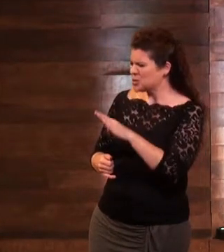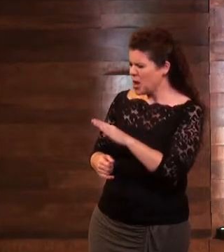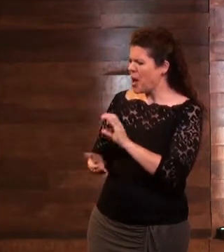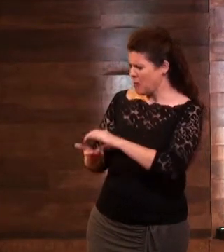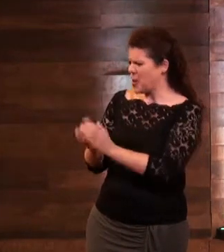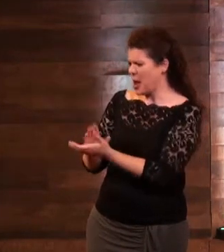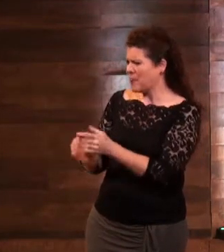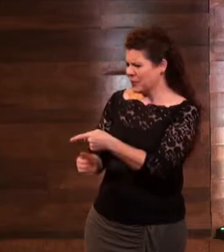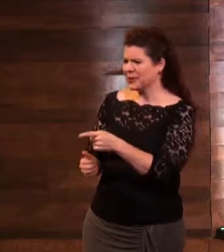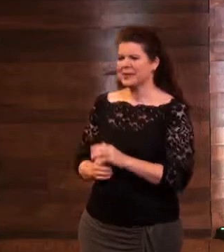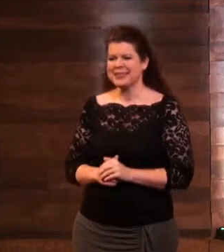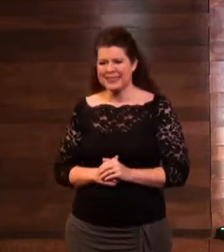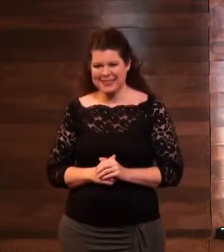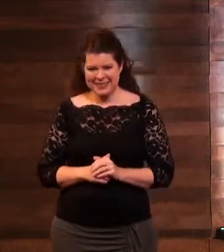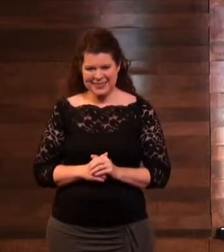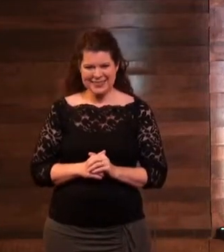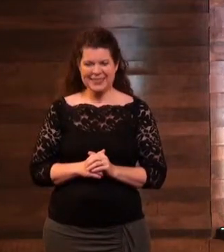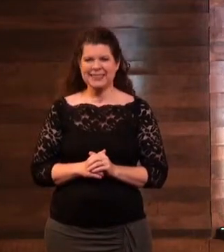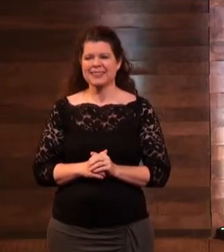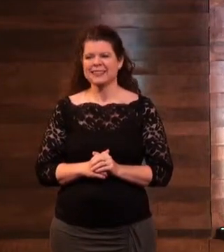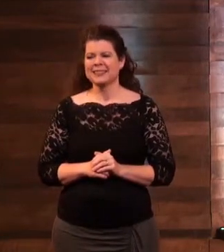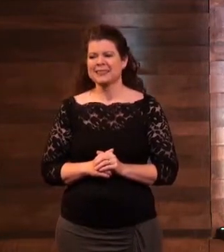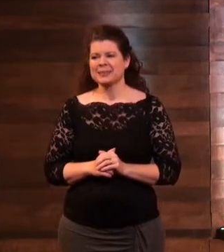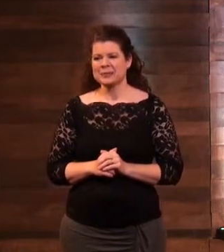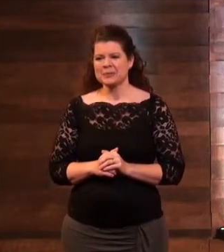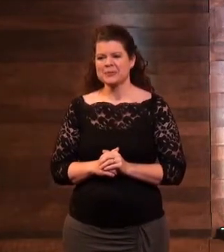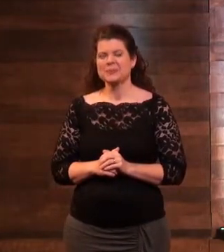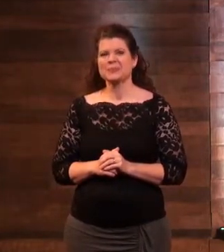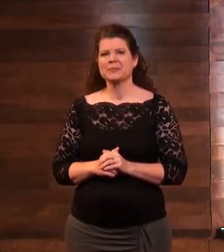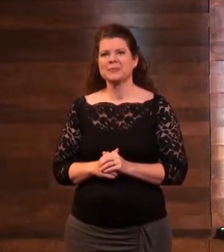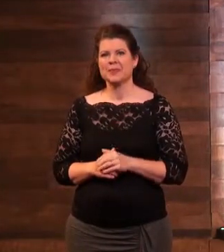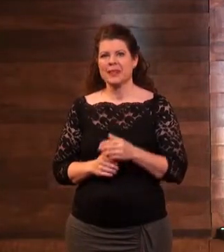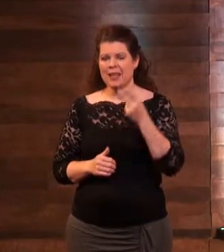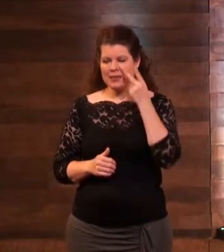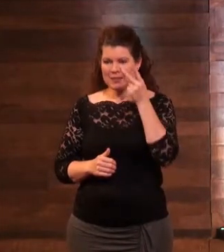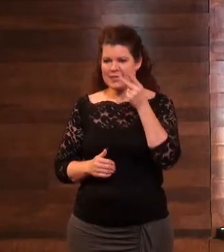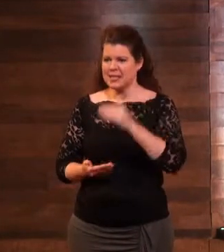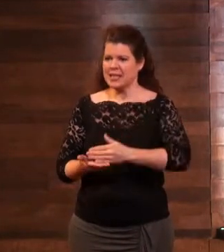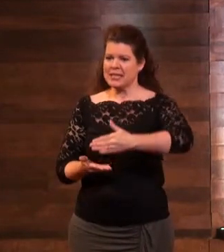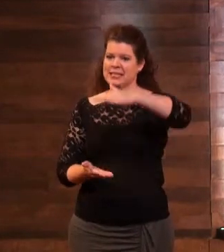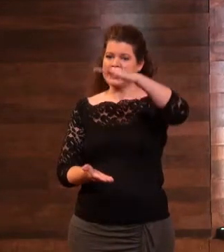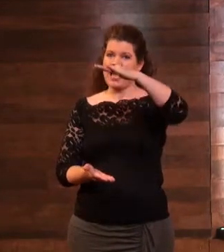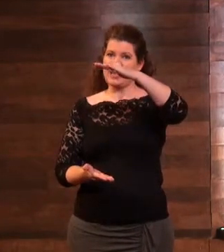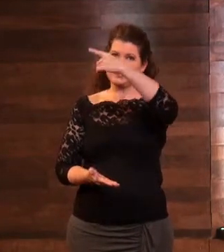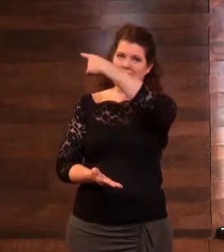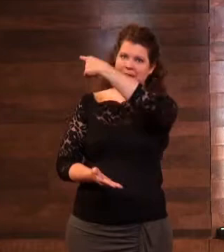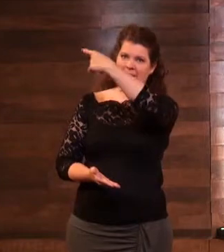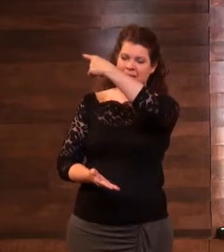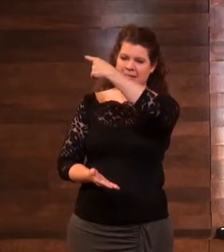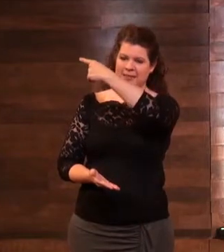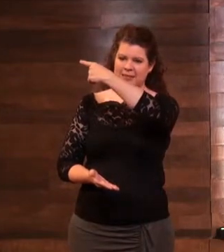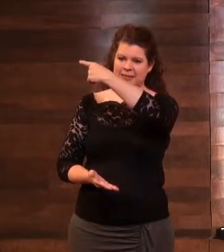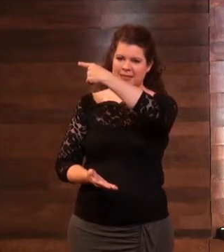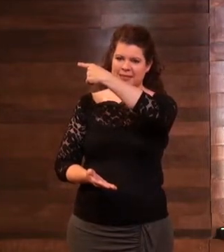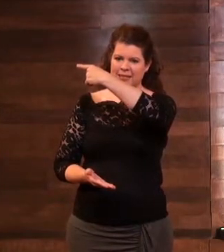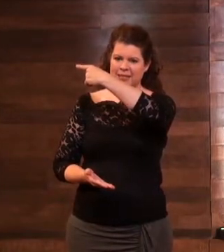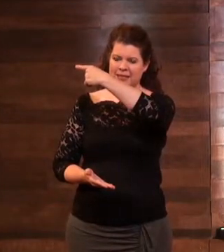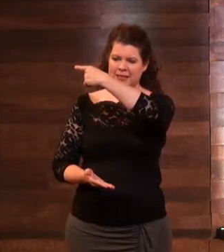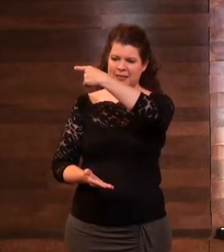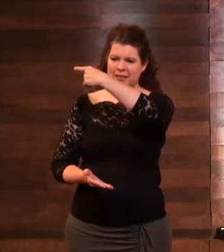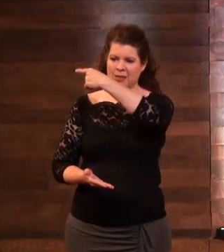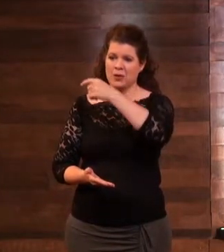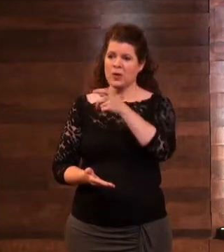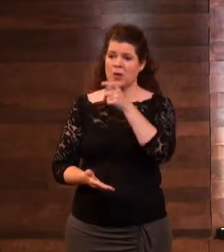I want to show you something. That is a stack of kitchen towels. Guess who folded those